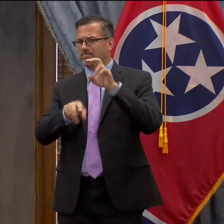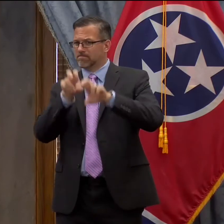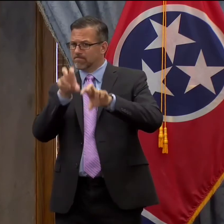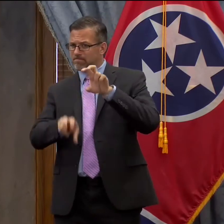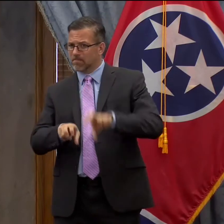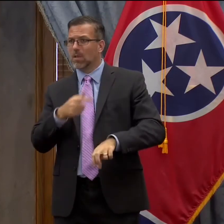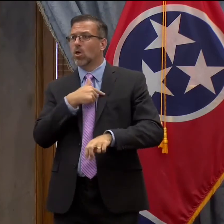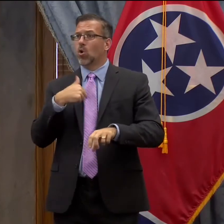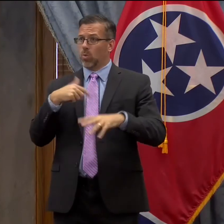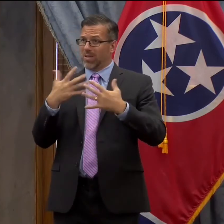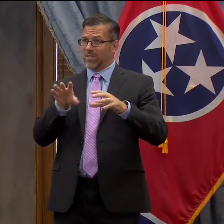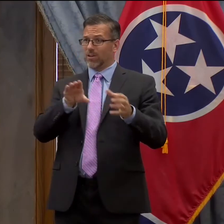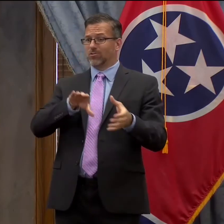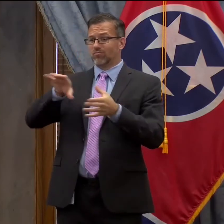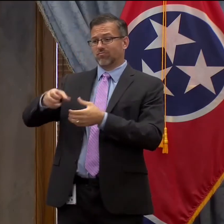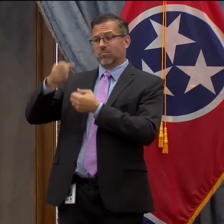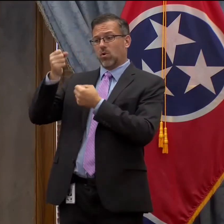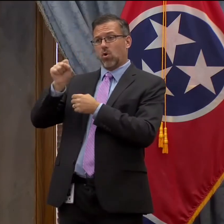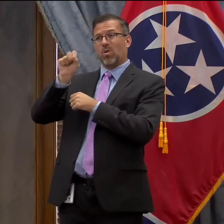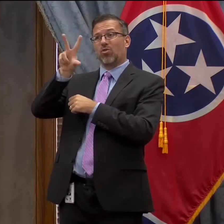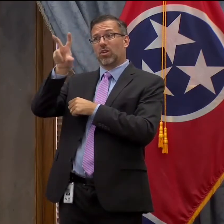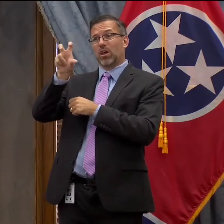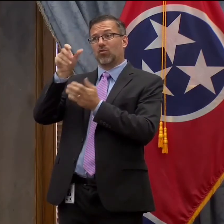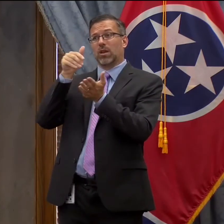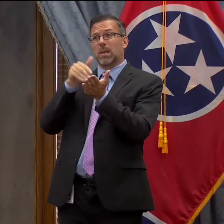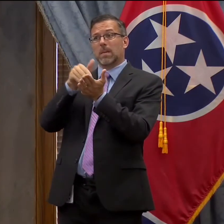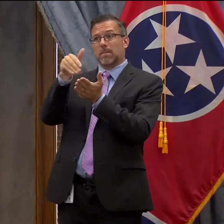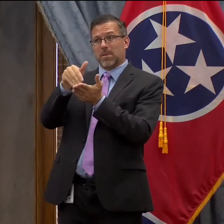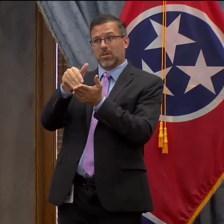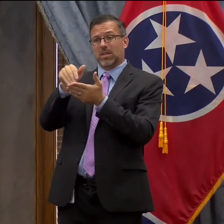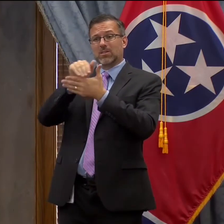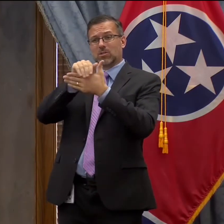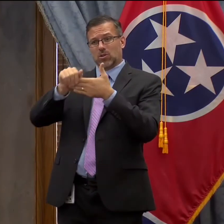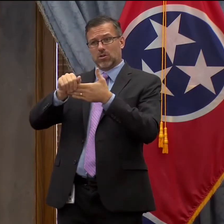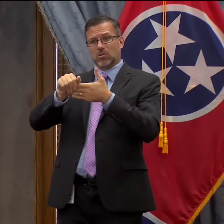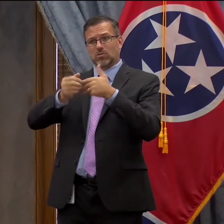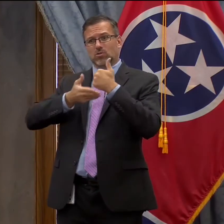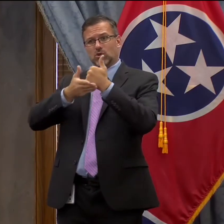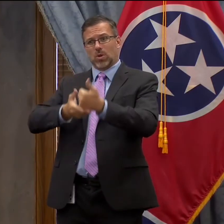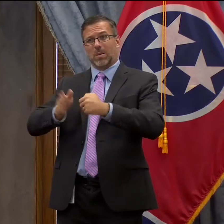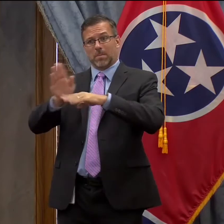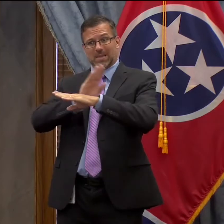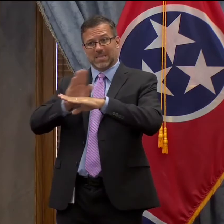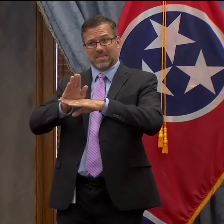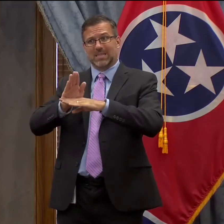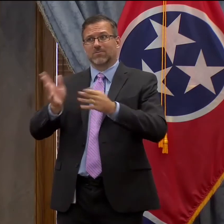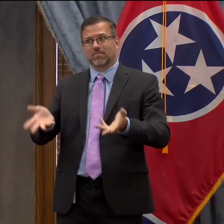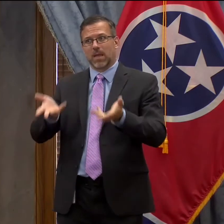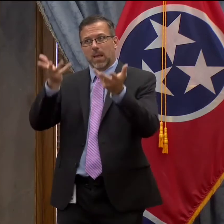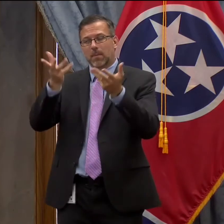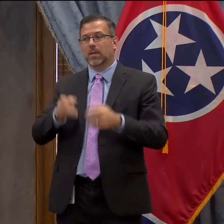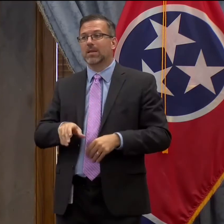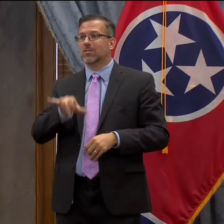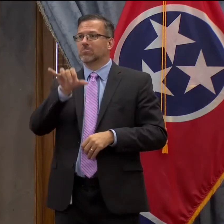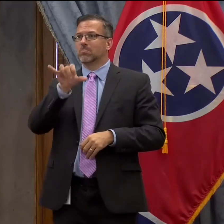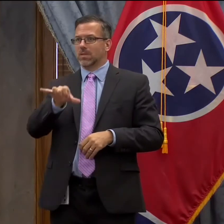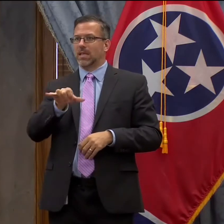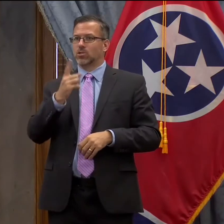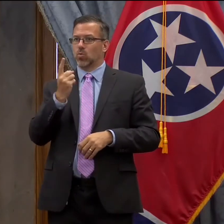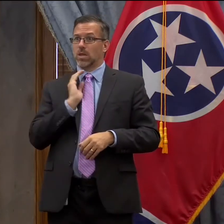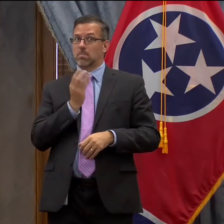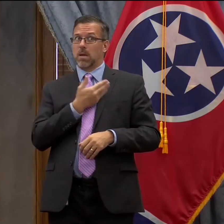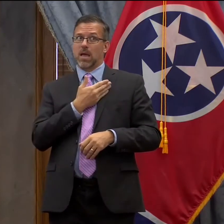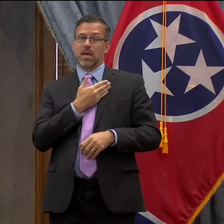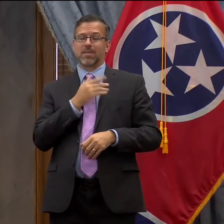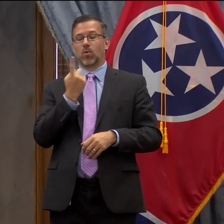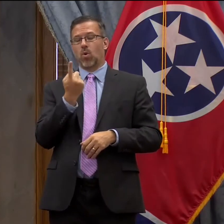million for business recovery. That would be a priority if I were